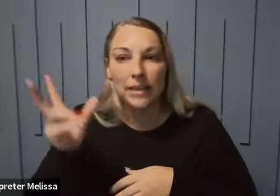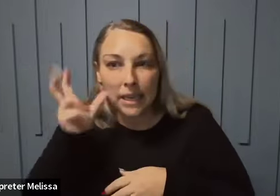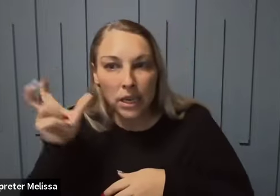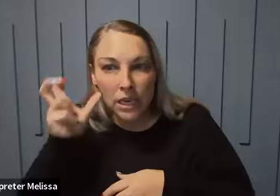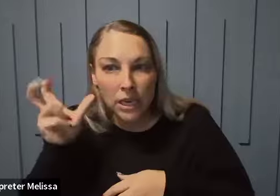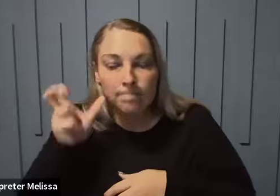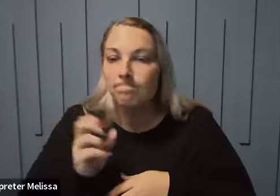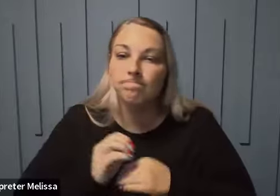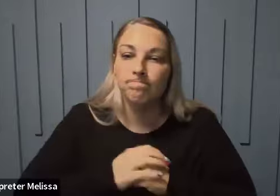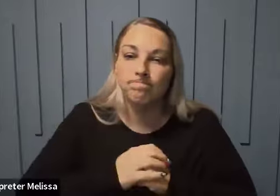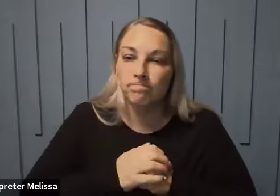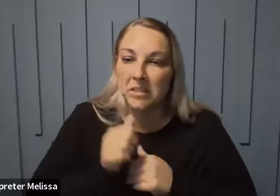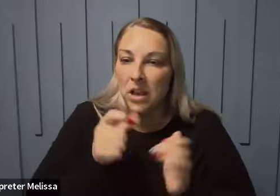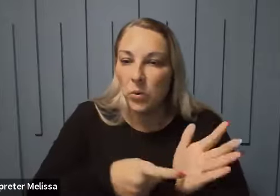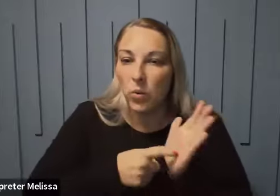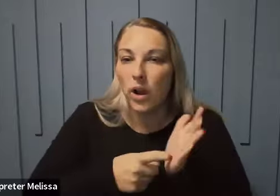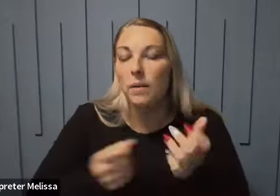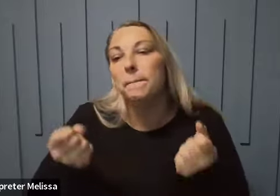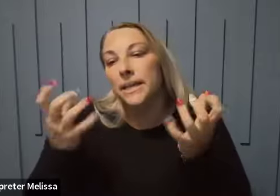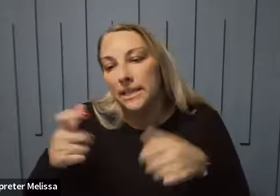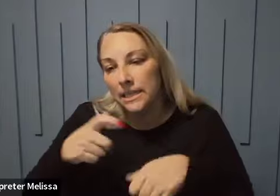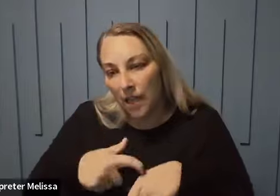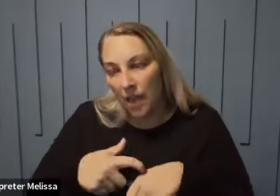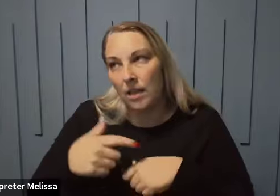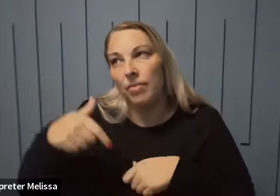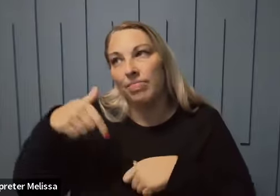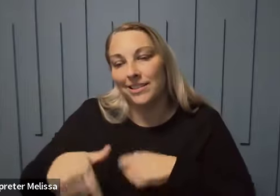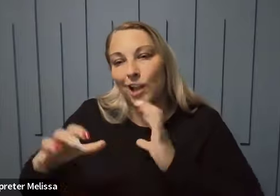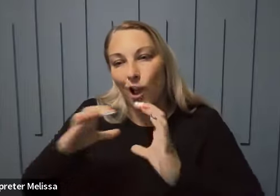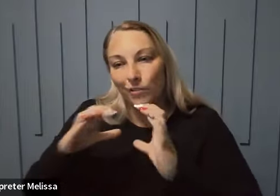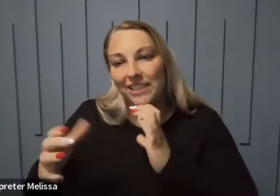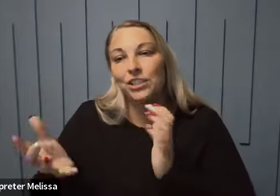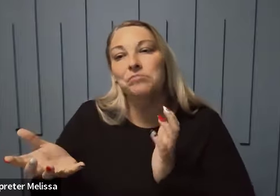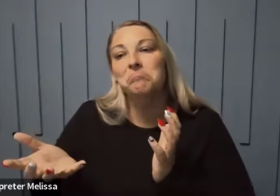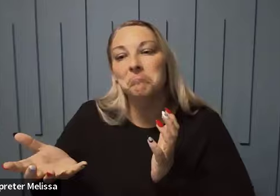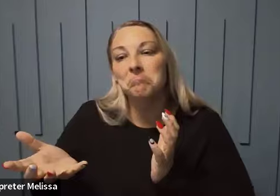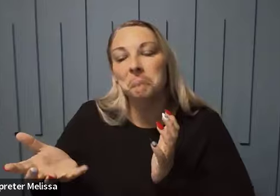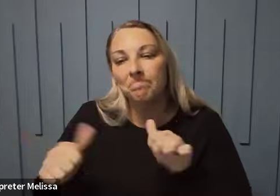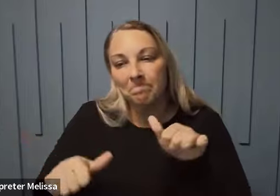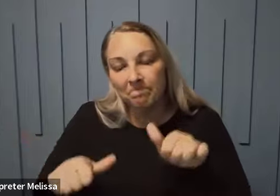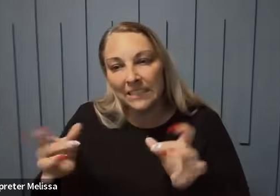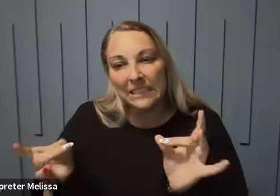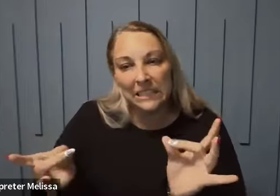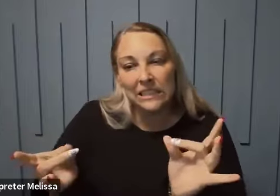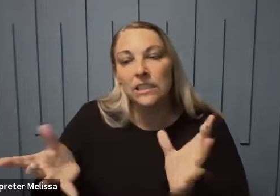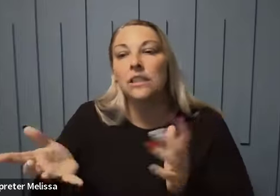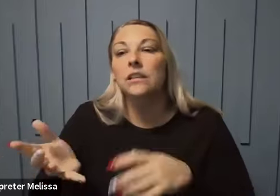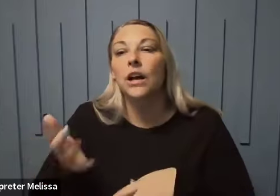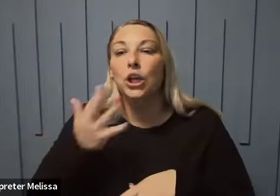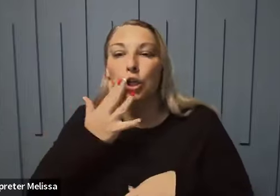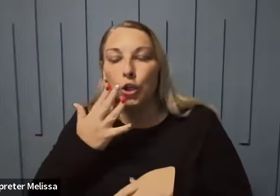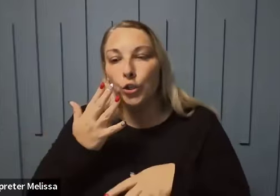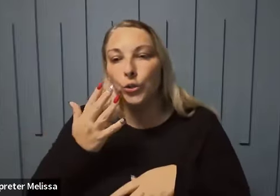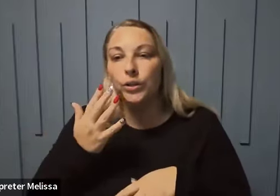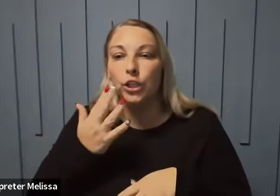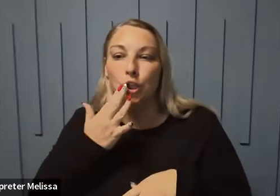able to. Oftentimes people say when I have this conversation, because it can get kind of contentious, they say, well, cued speech is for